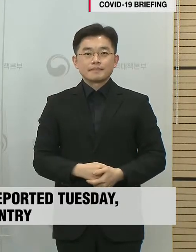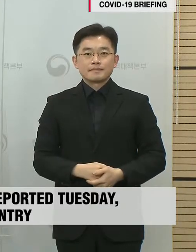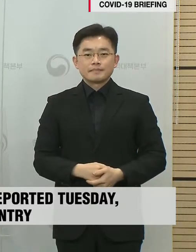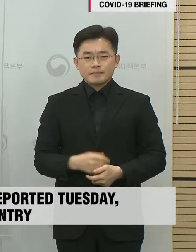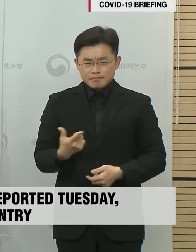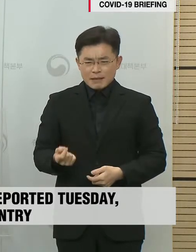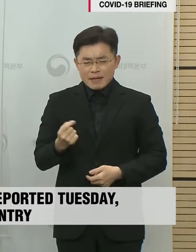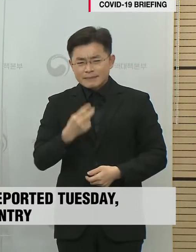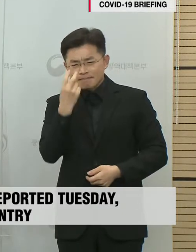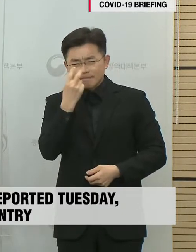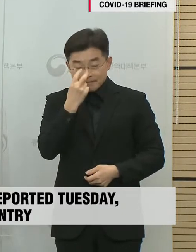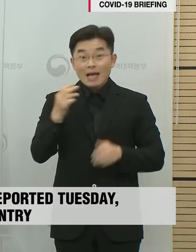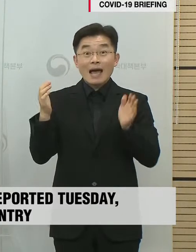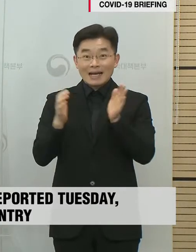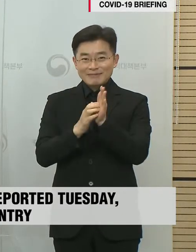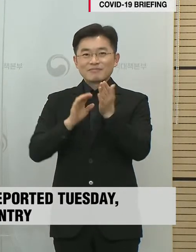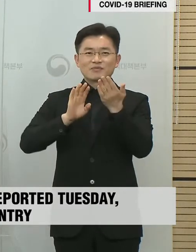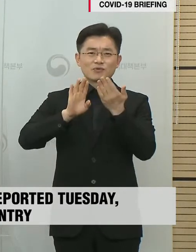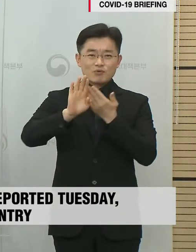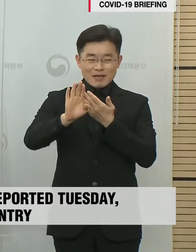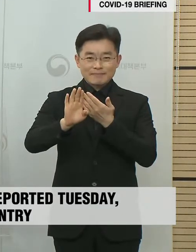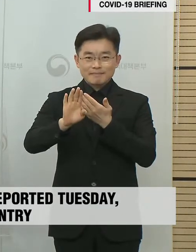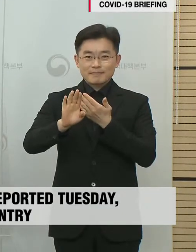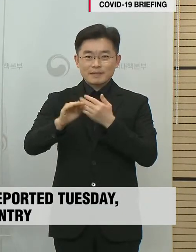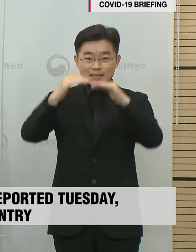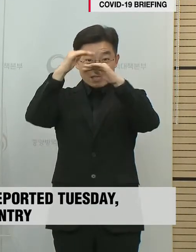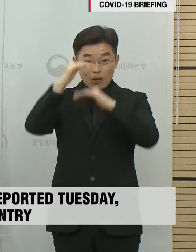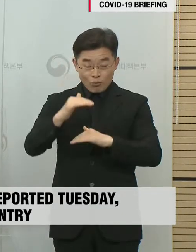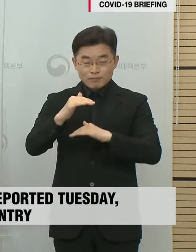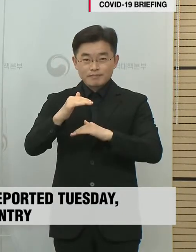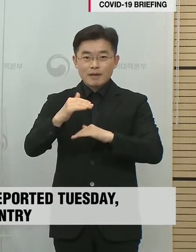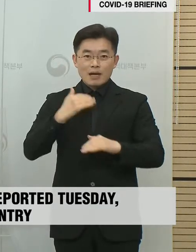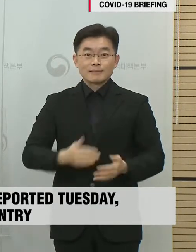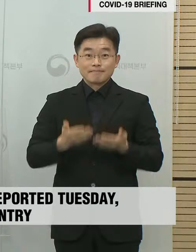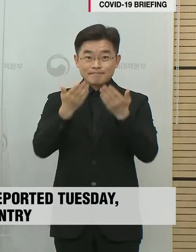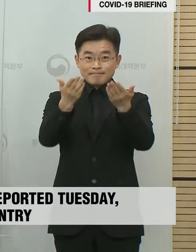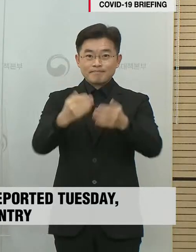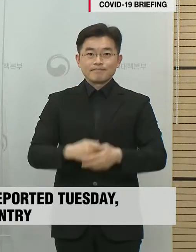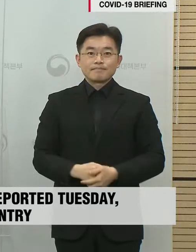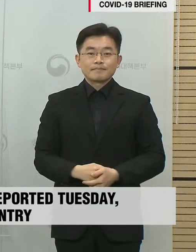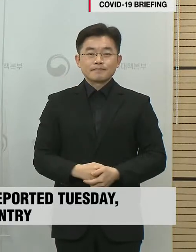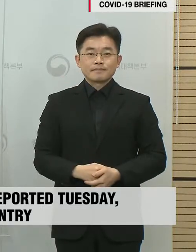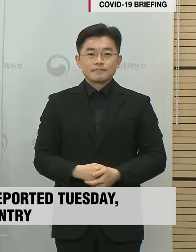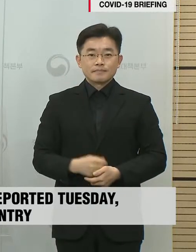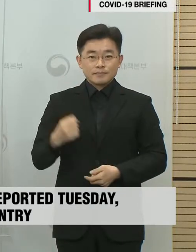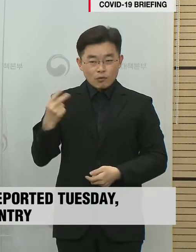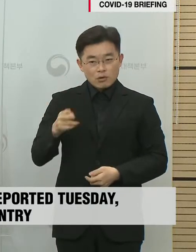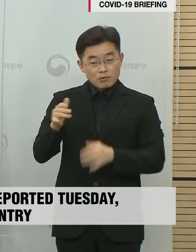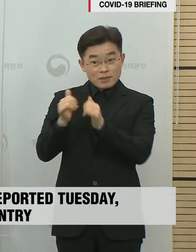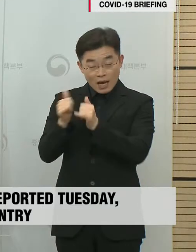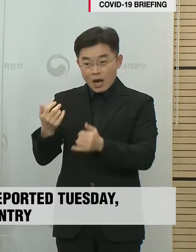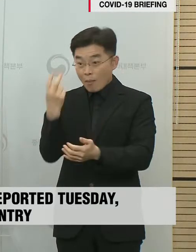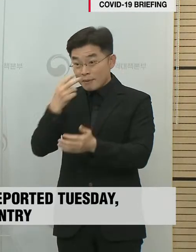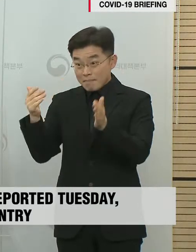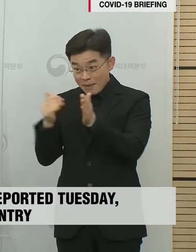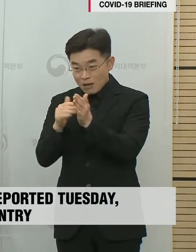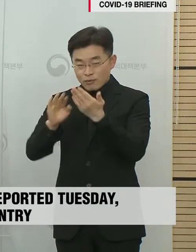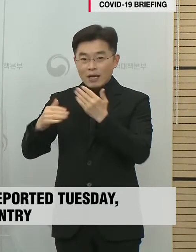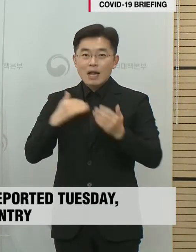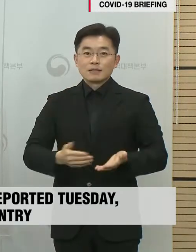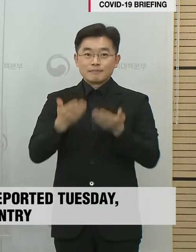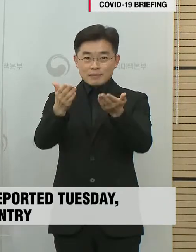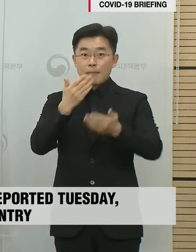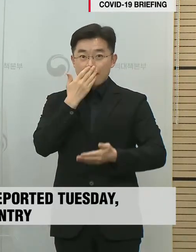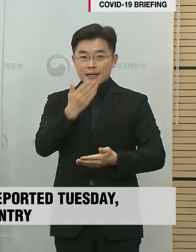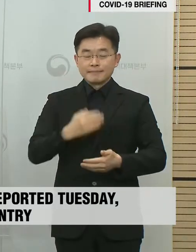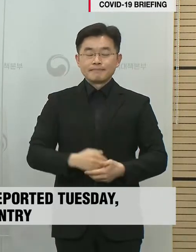samples, collected the samples of about 10,000 new soldiers and of trainee soldiers, and